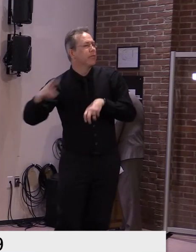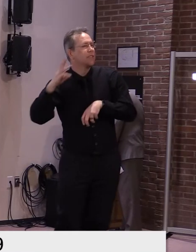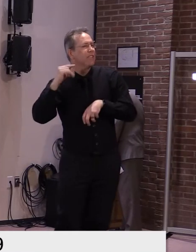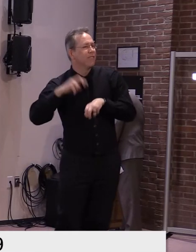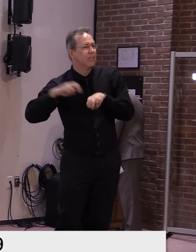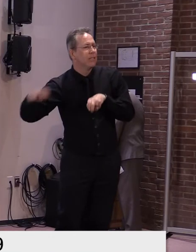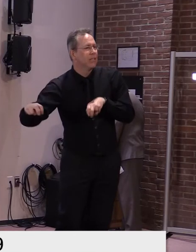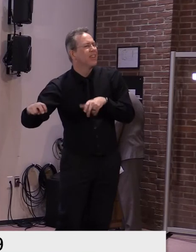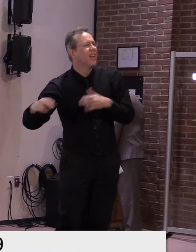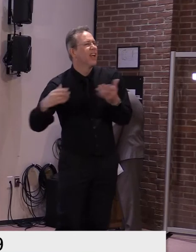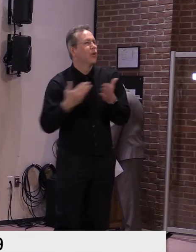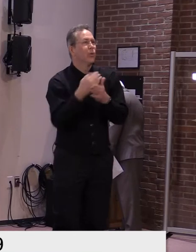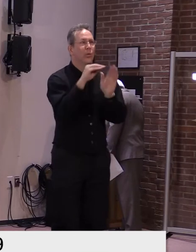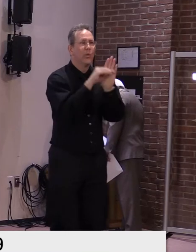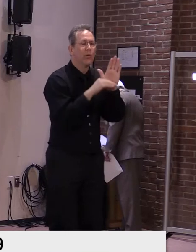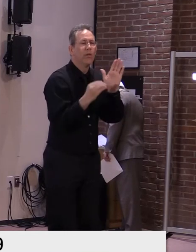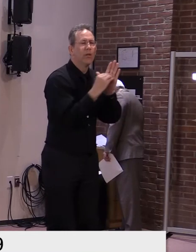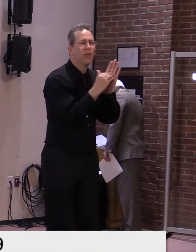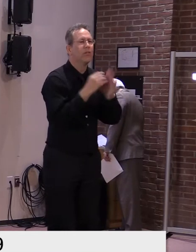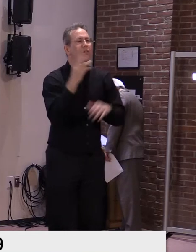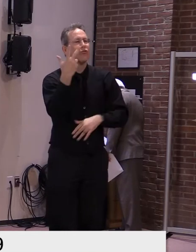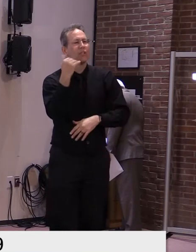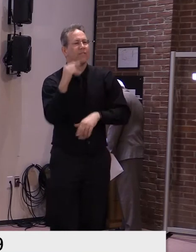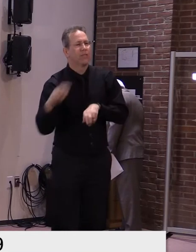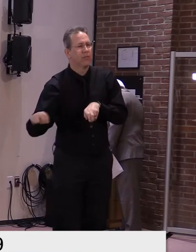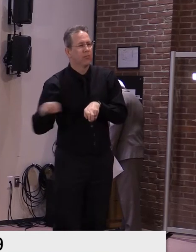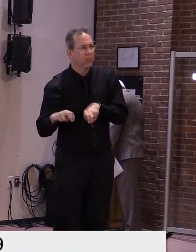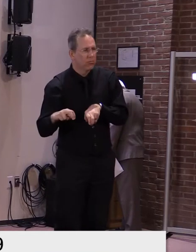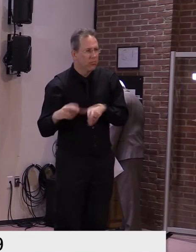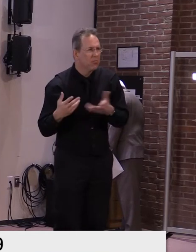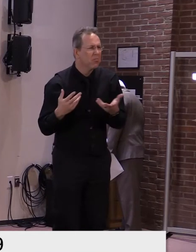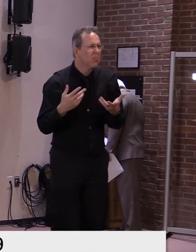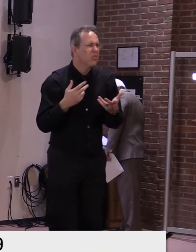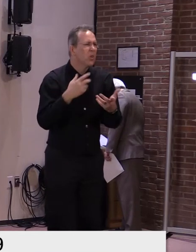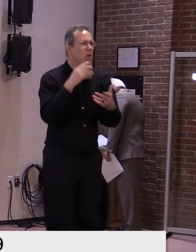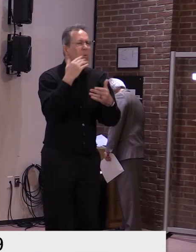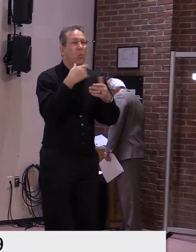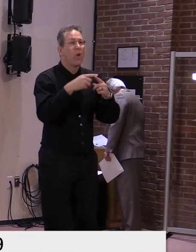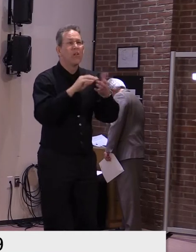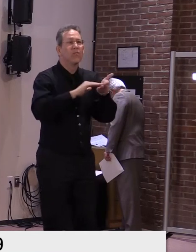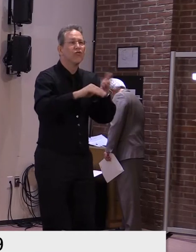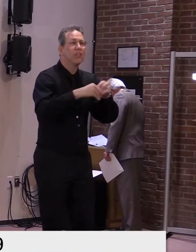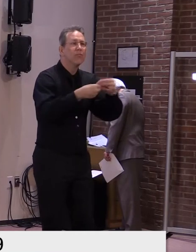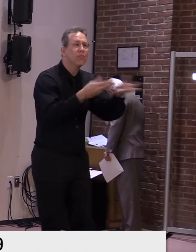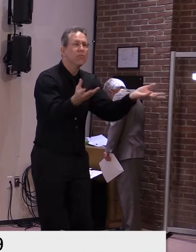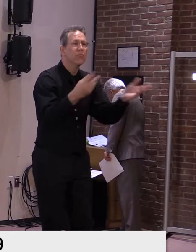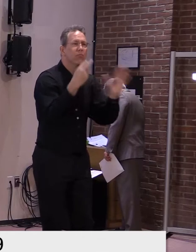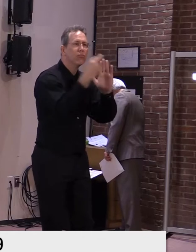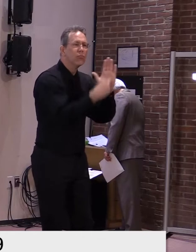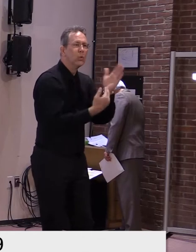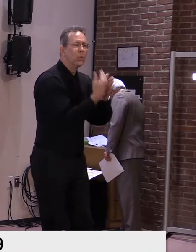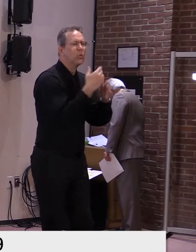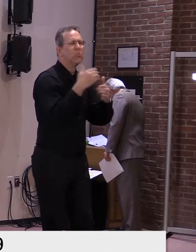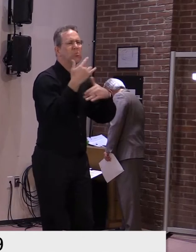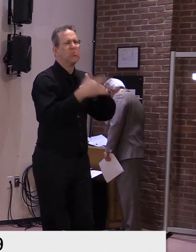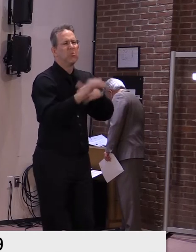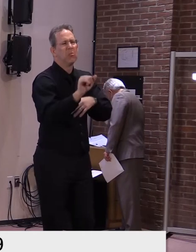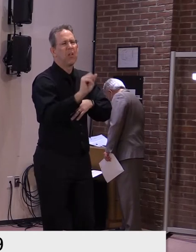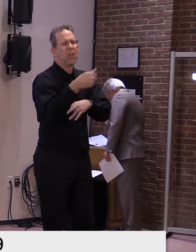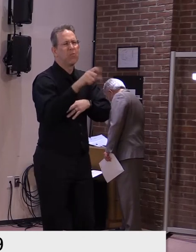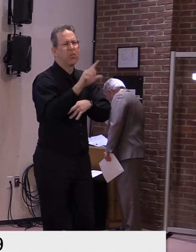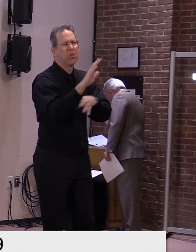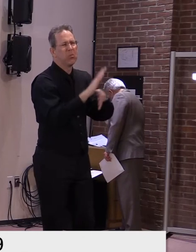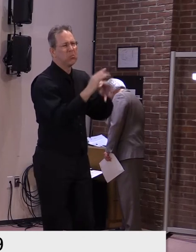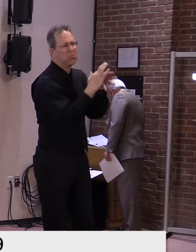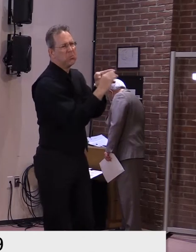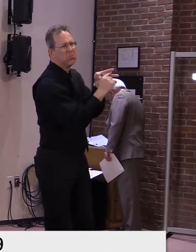early April. In terms of our recovery work, school districts are actively involved in developing the recovery plans.